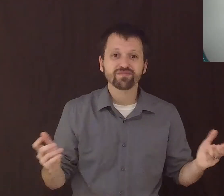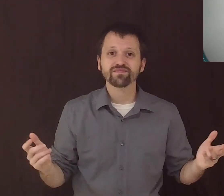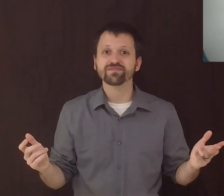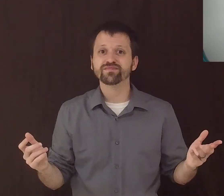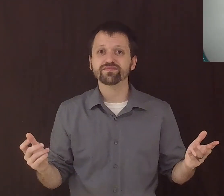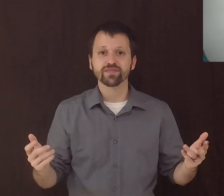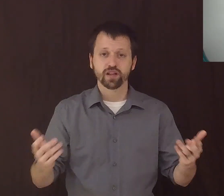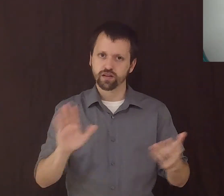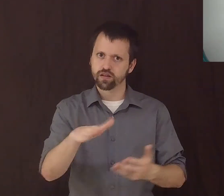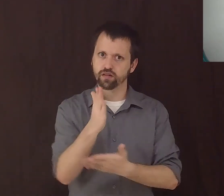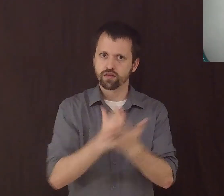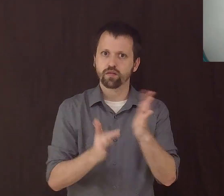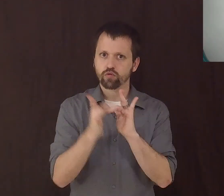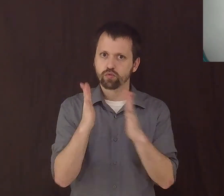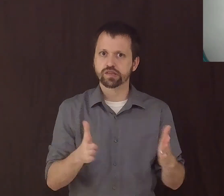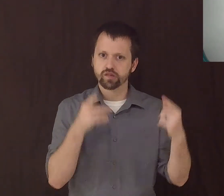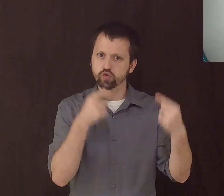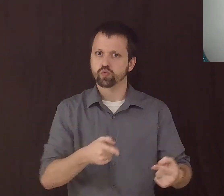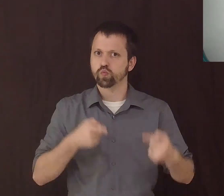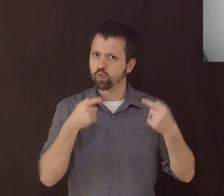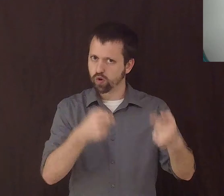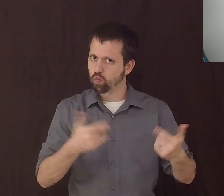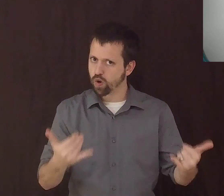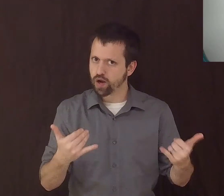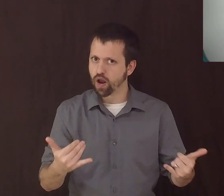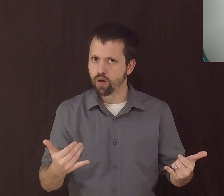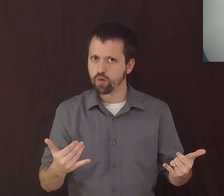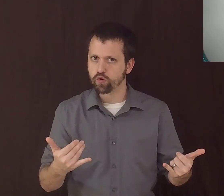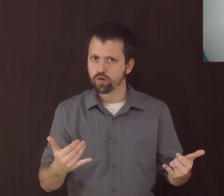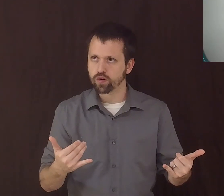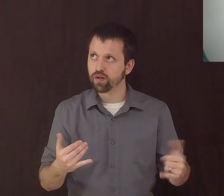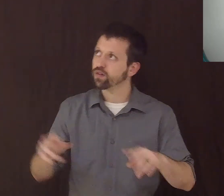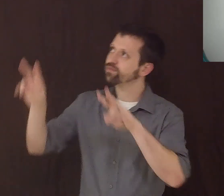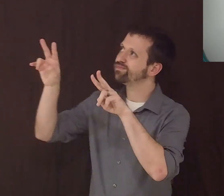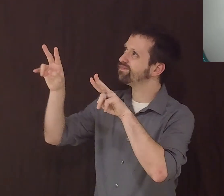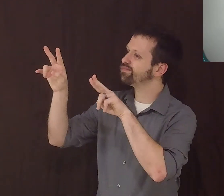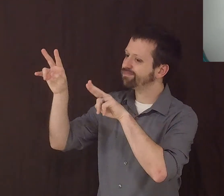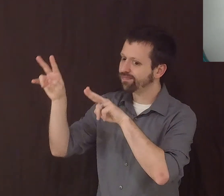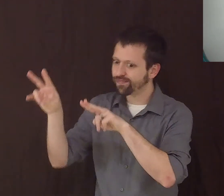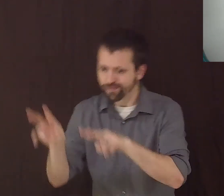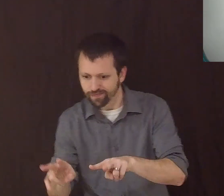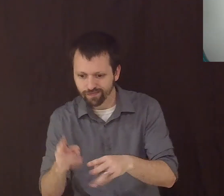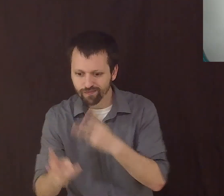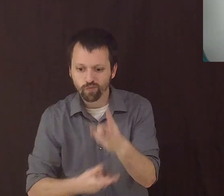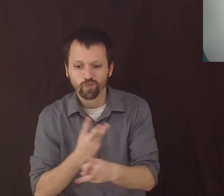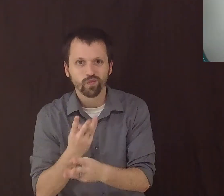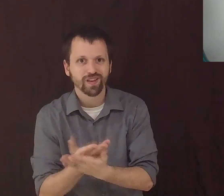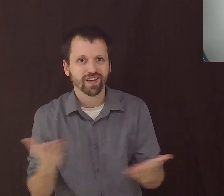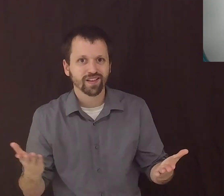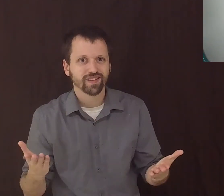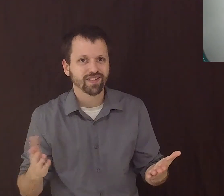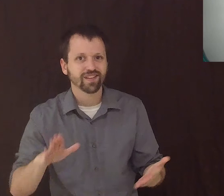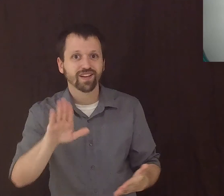is, unfortunately, there will be believers that will struggle, and they will get their eyes off of God. Of course, that does not have to